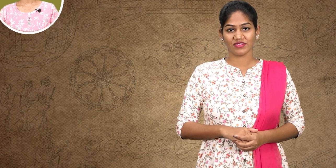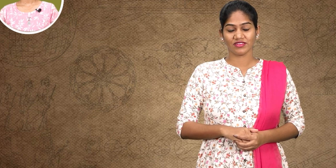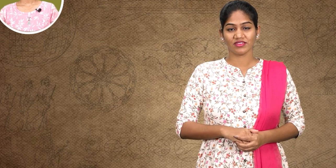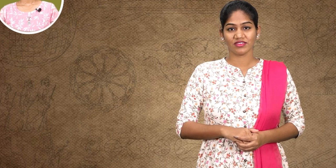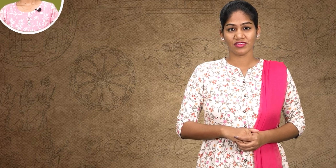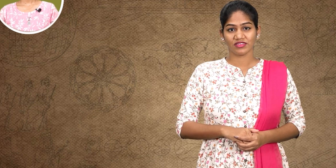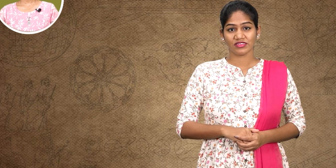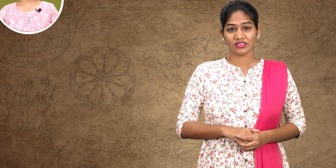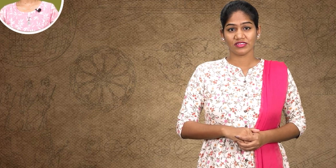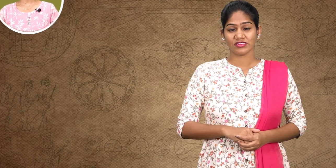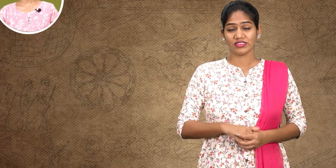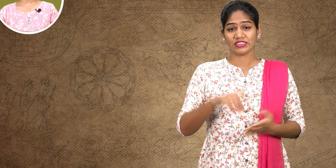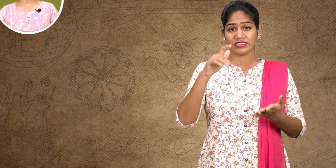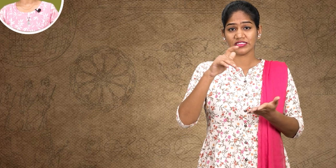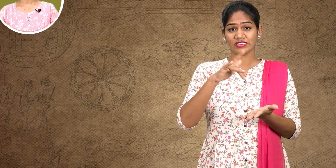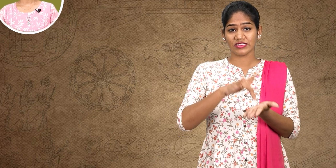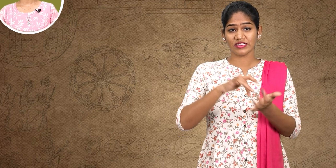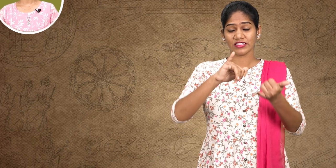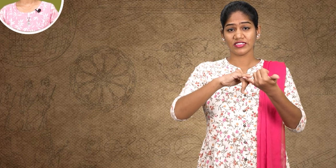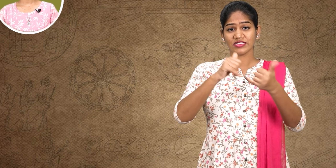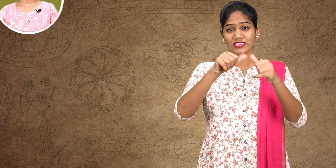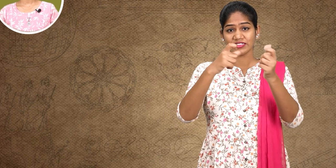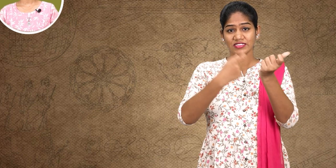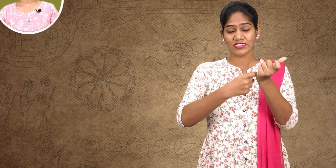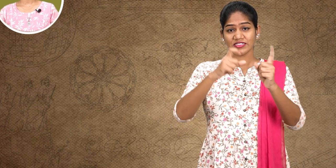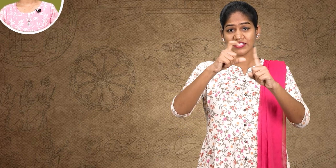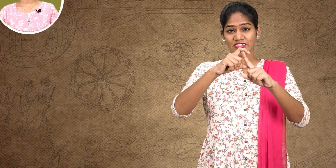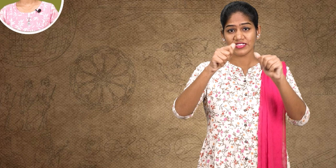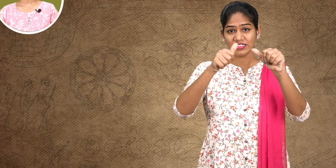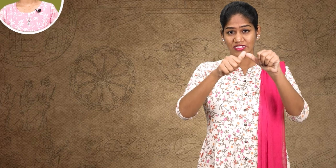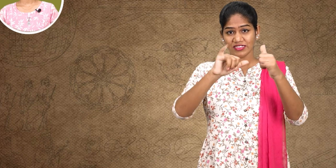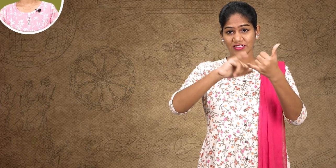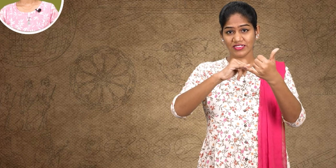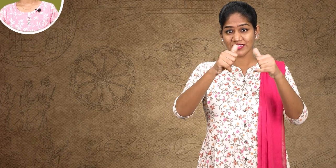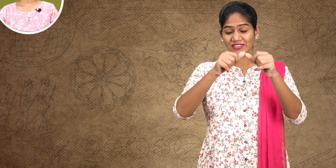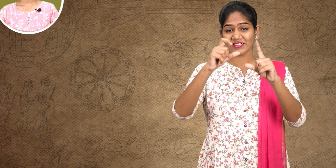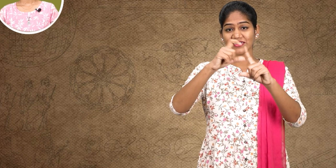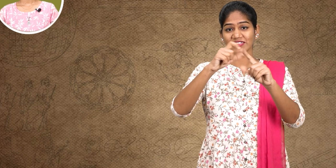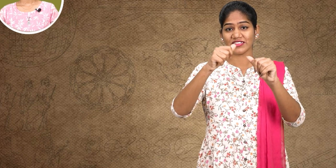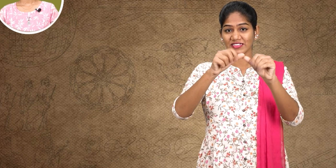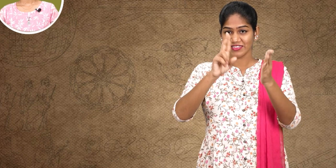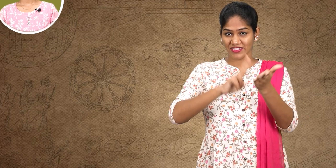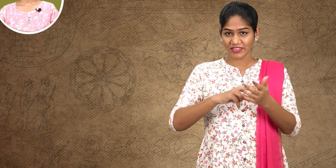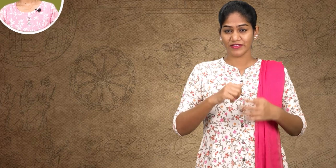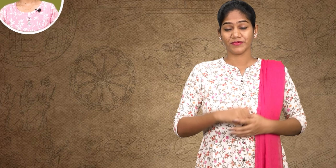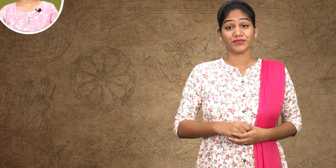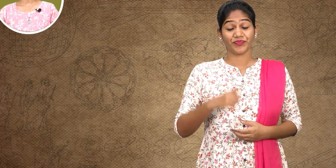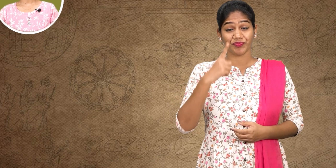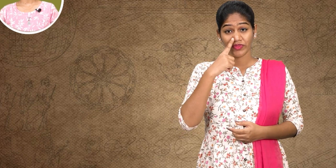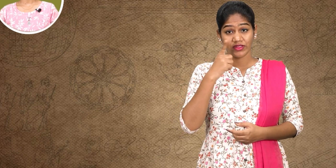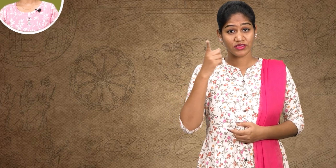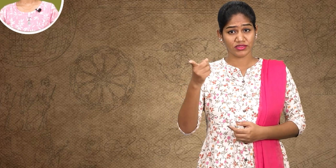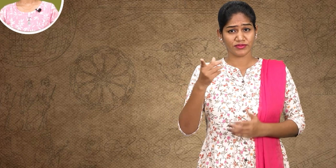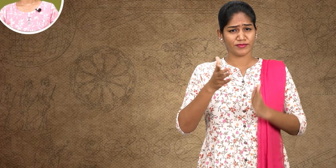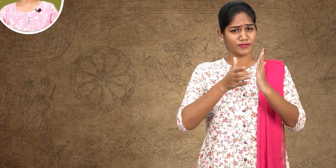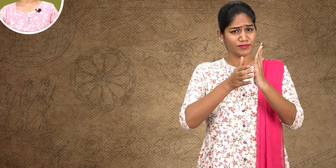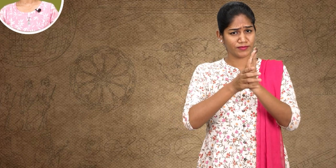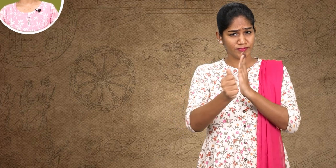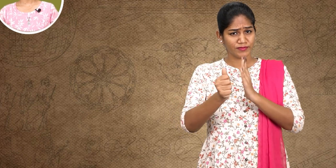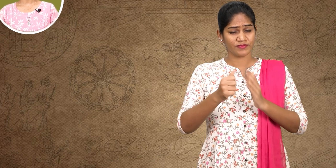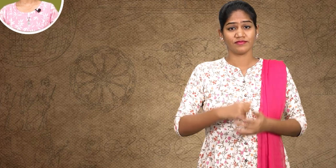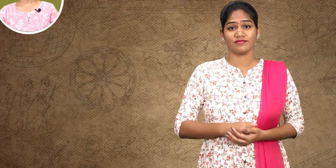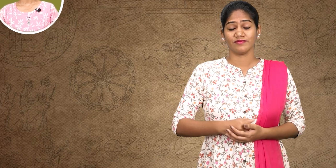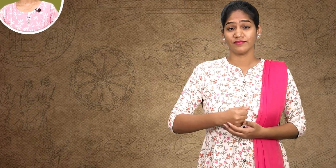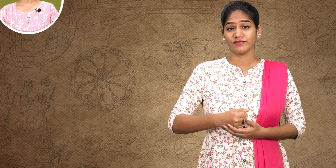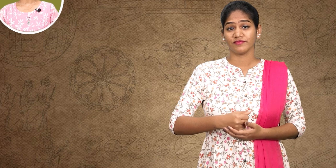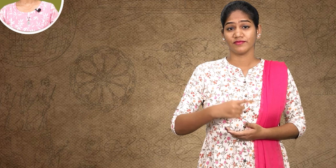At Sardasadhan she upskilled the